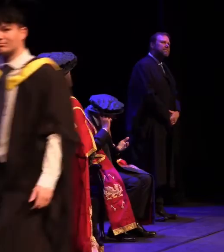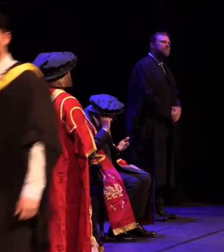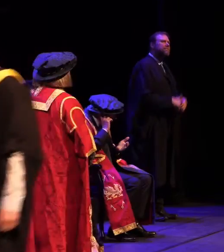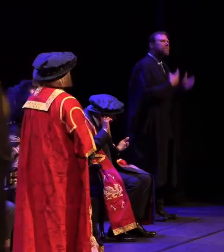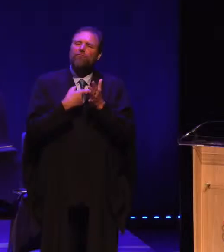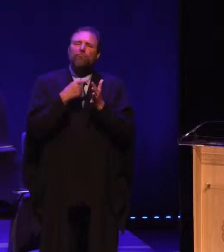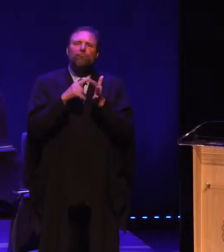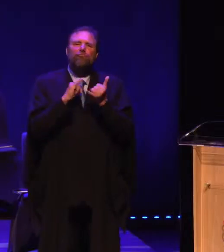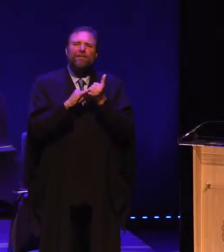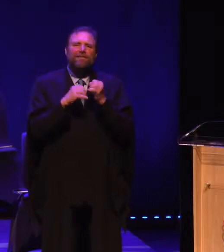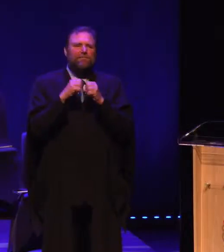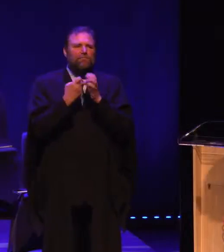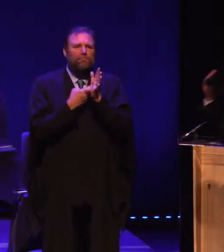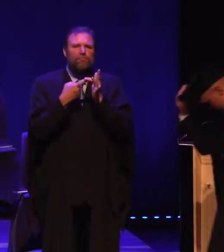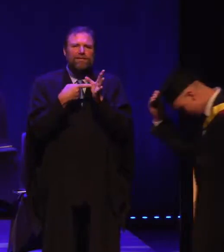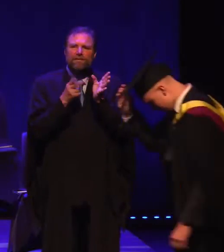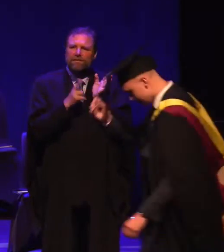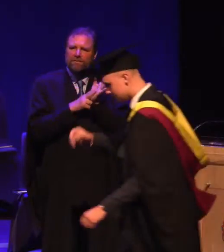Rhys Britton.